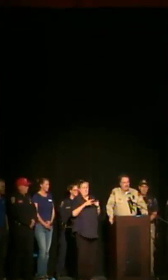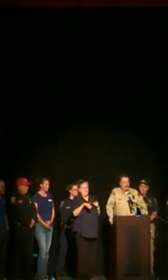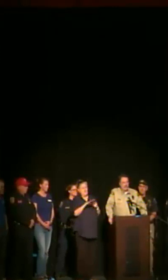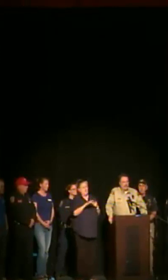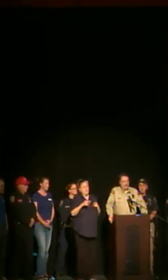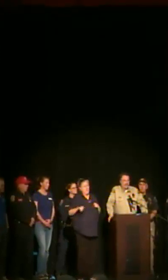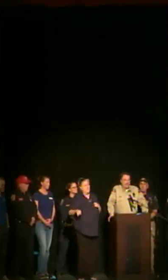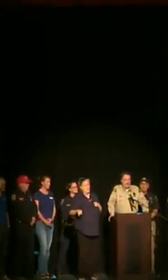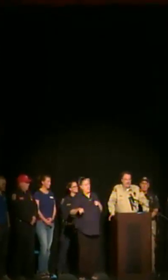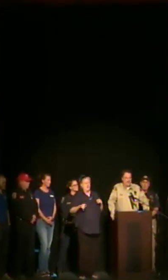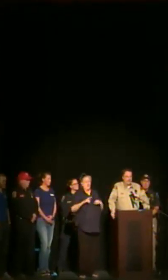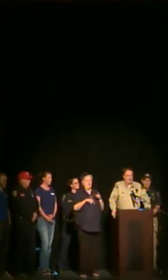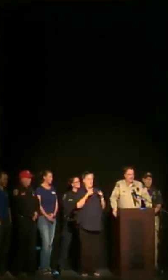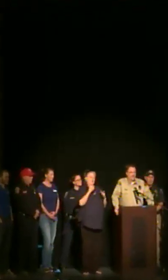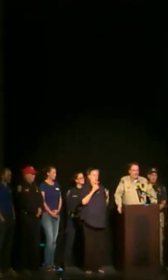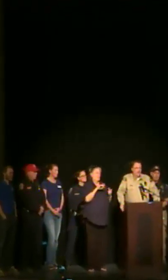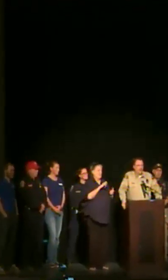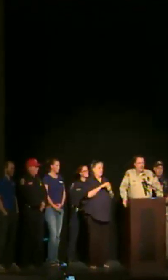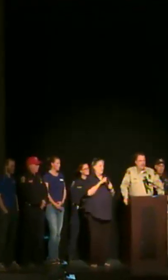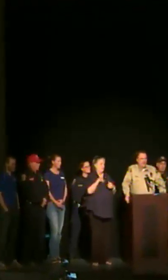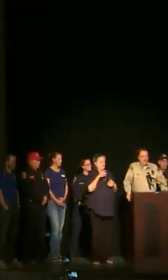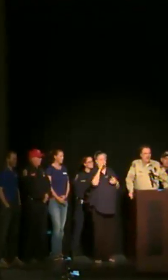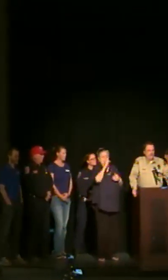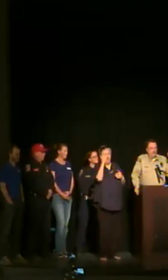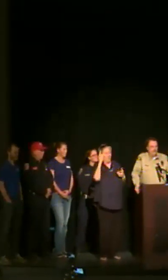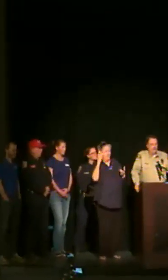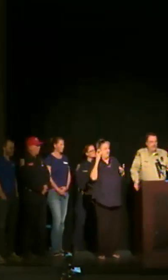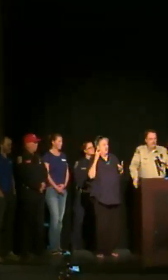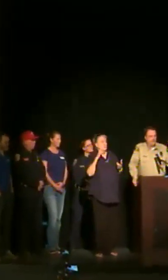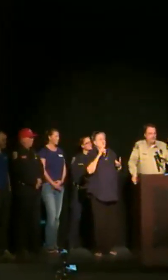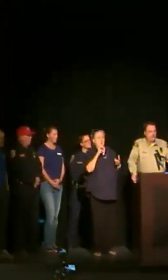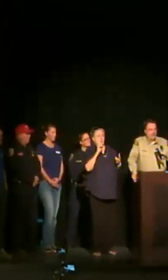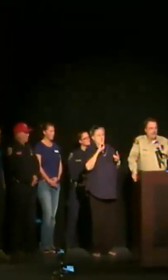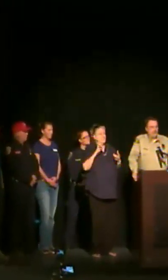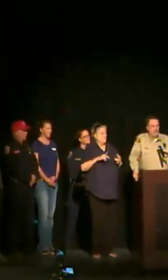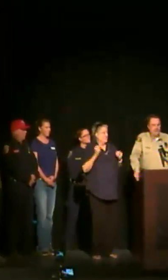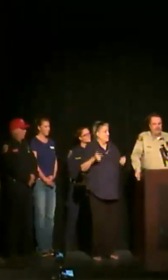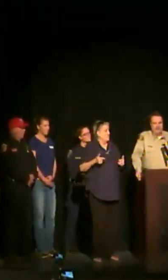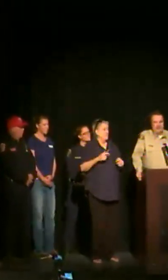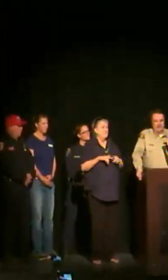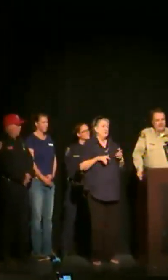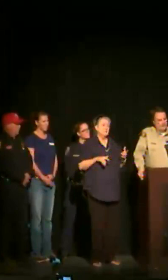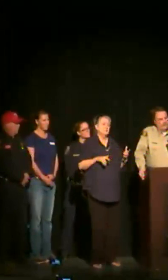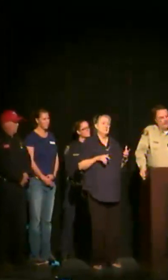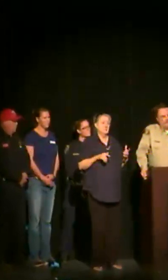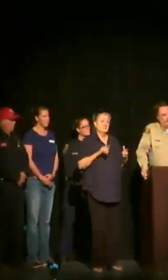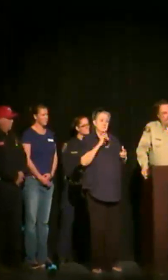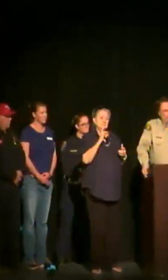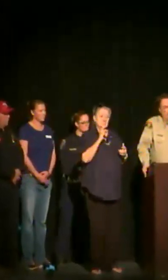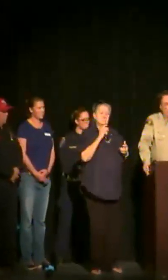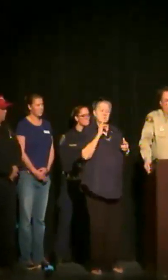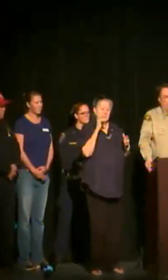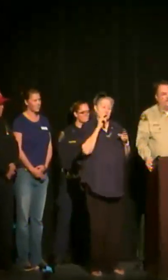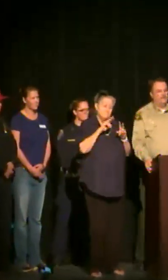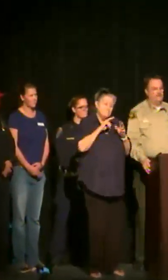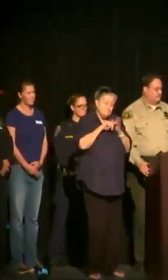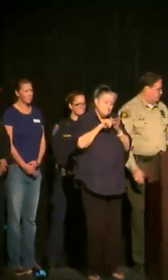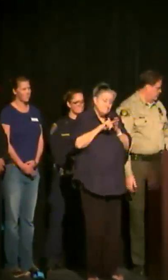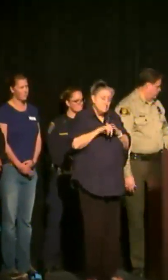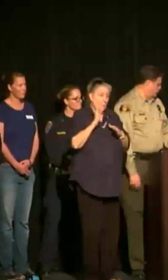what happened. I can't tell you or even speculate why nobody responded immediately, but we'll certainly look into it.